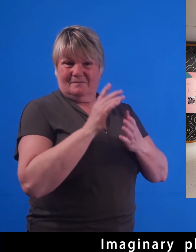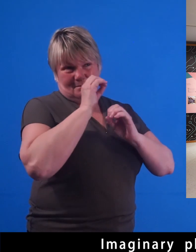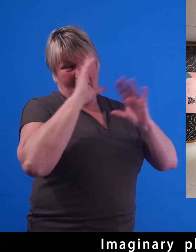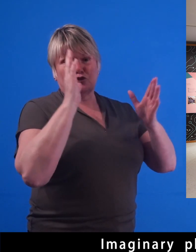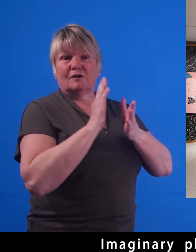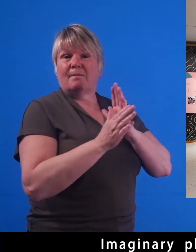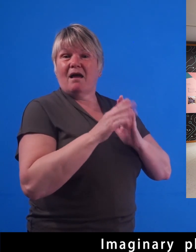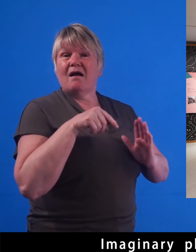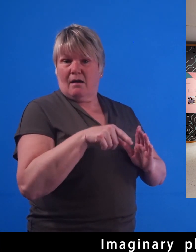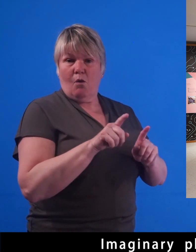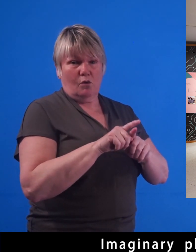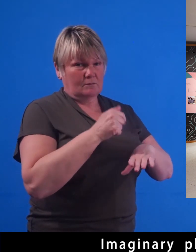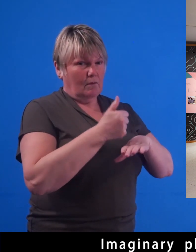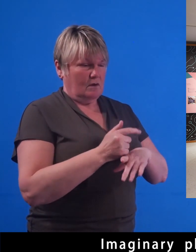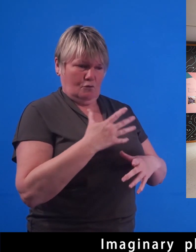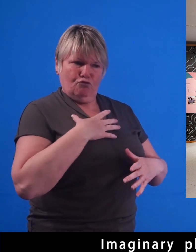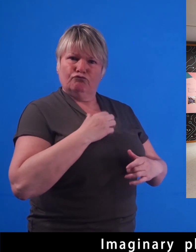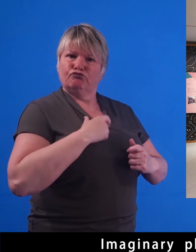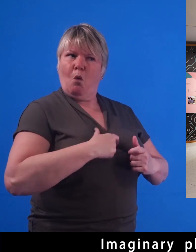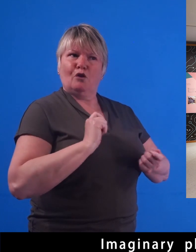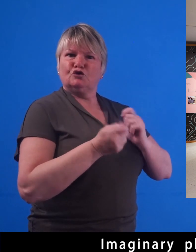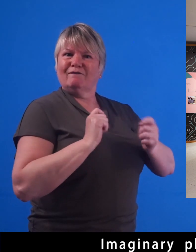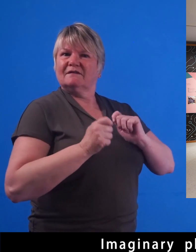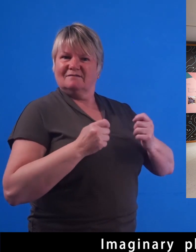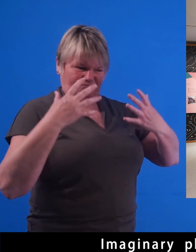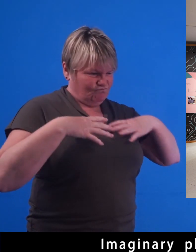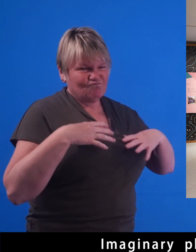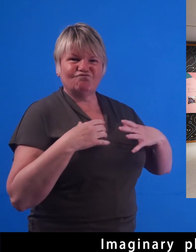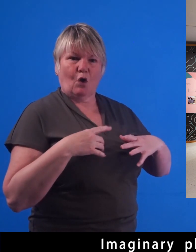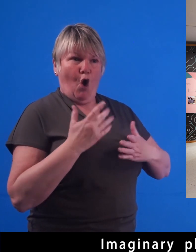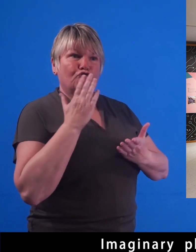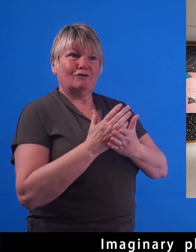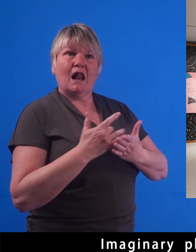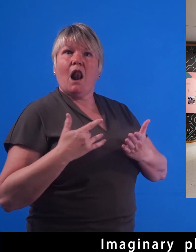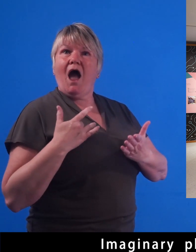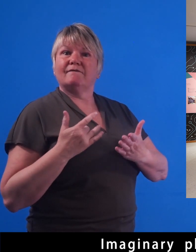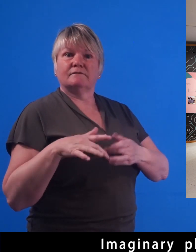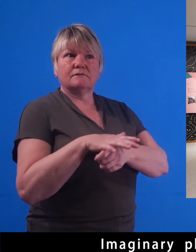Imaginary play can also be based on role play and real-life situations.